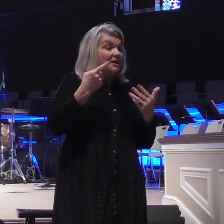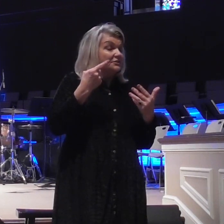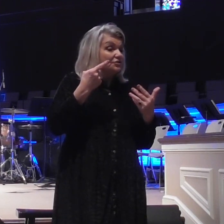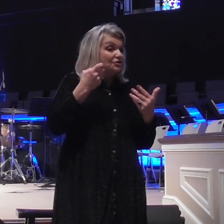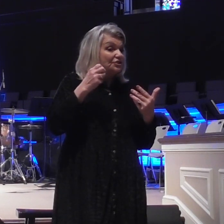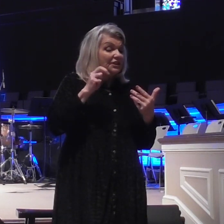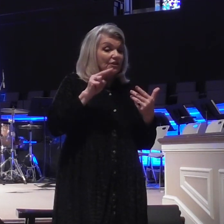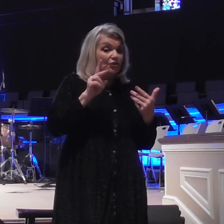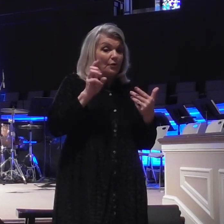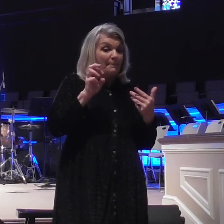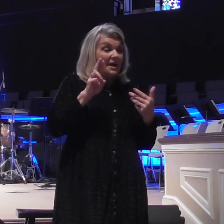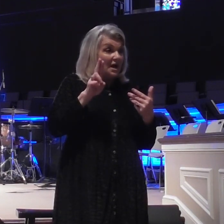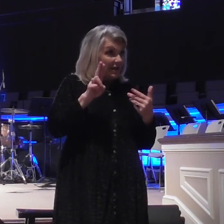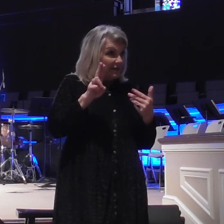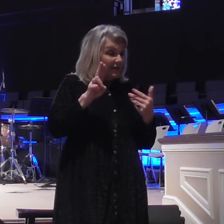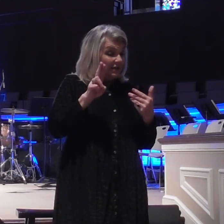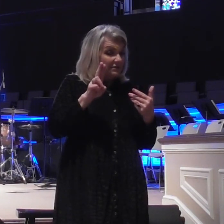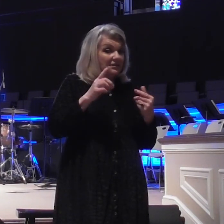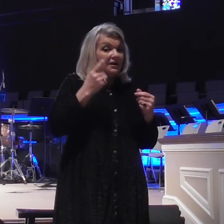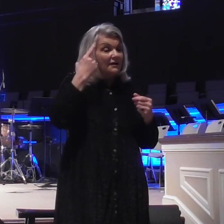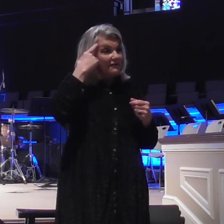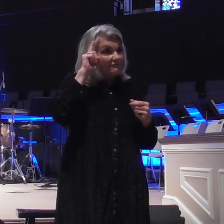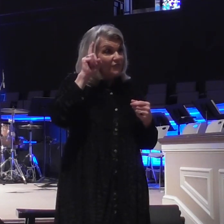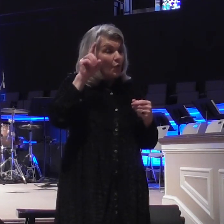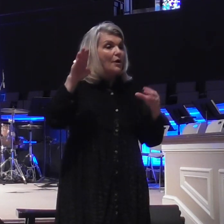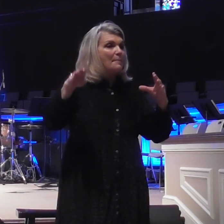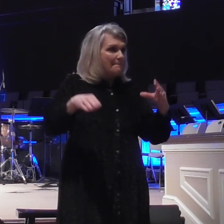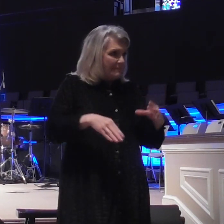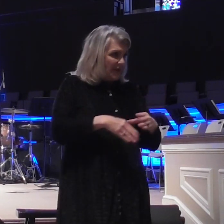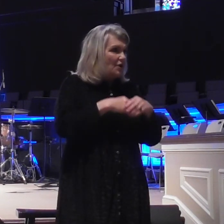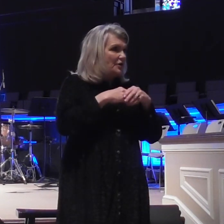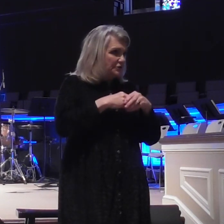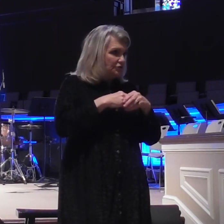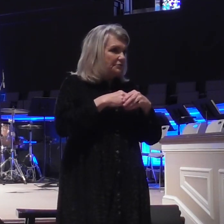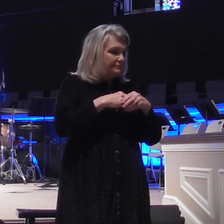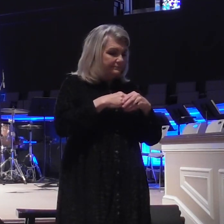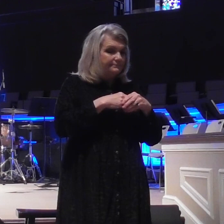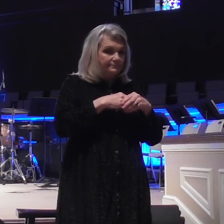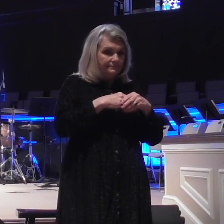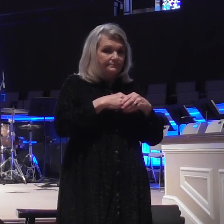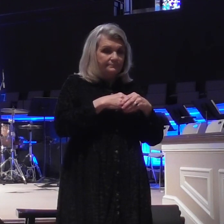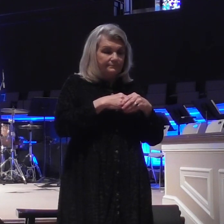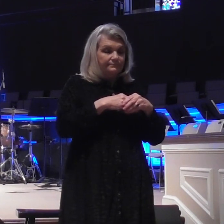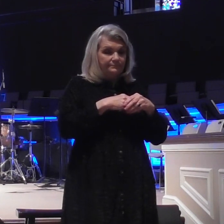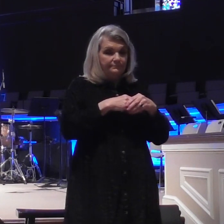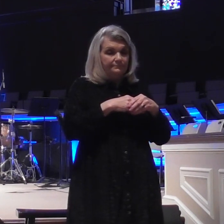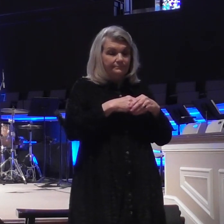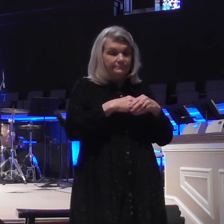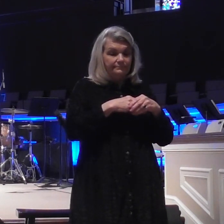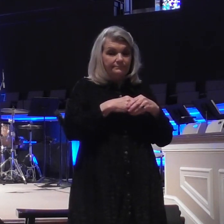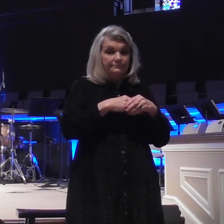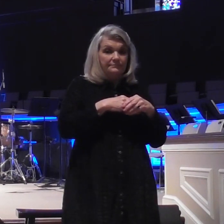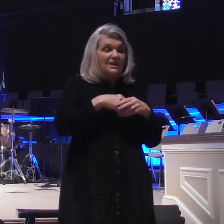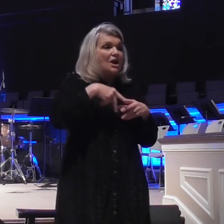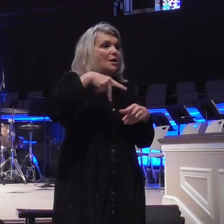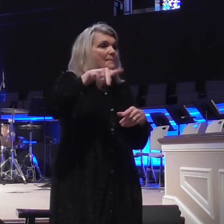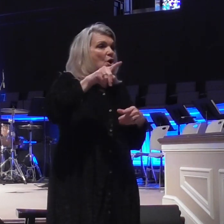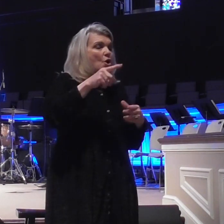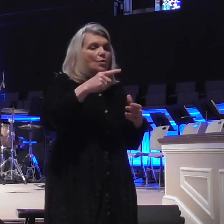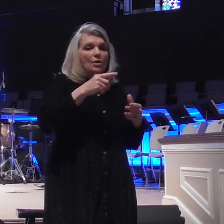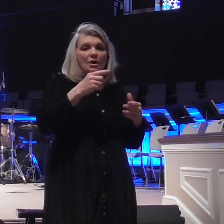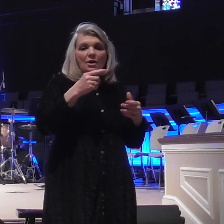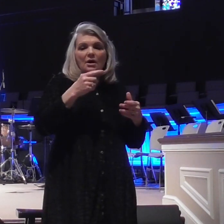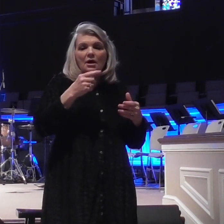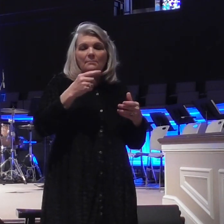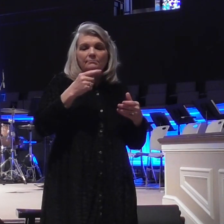chapter 7. Paul's going to turn his attention from the sexual immorality problem to a long passage on marriage, on the goodness of